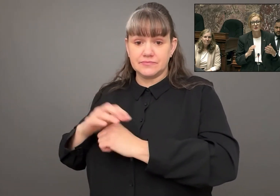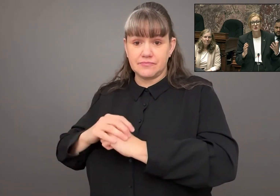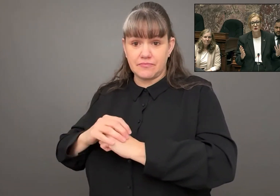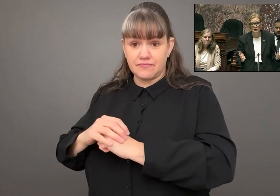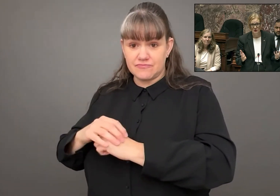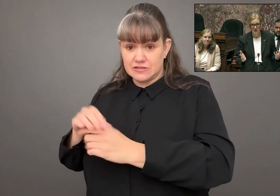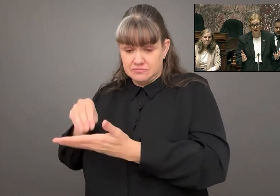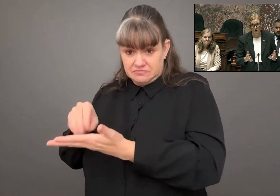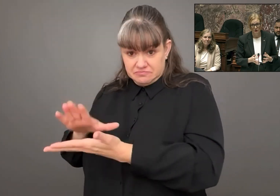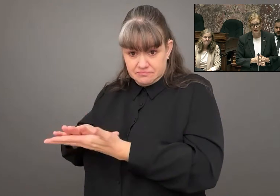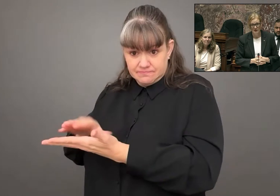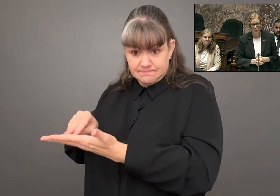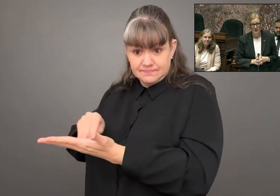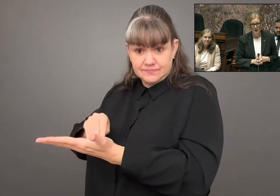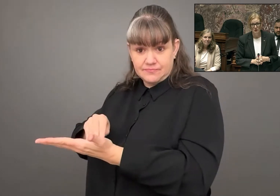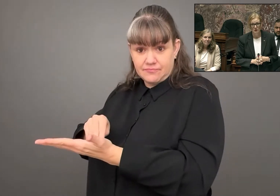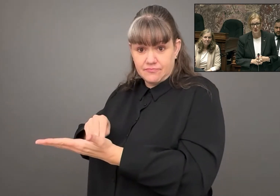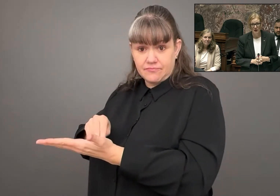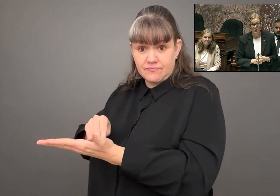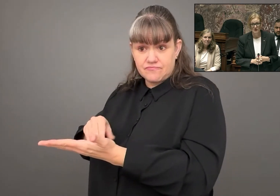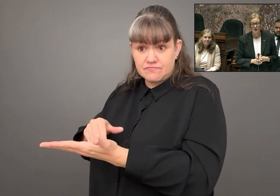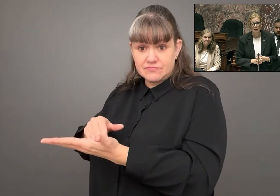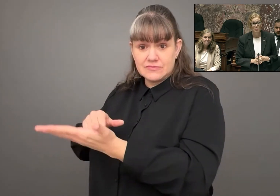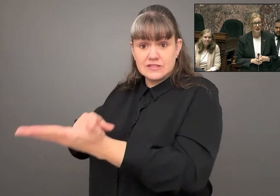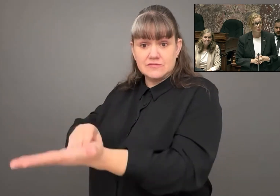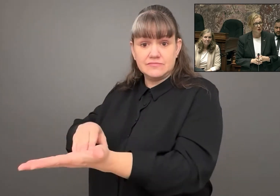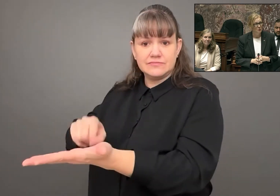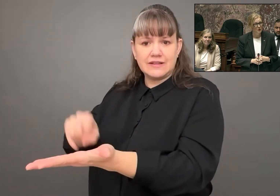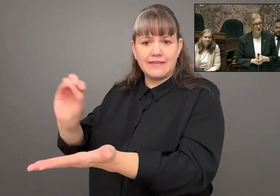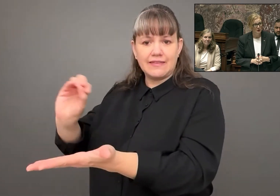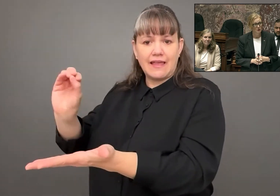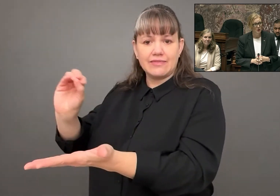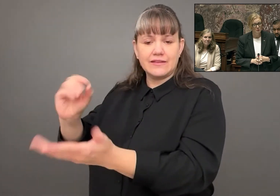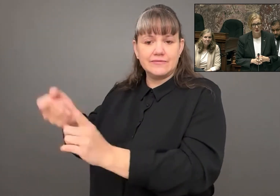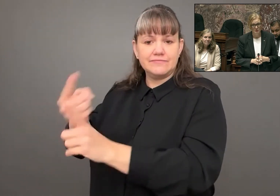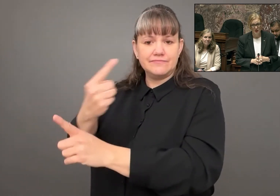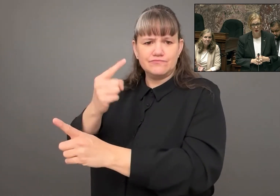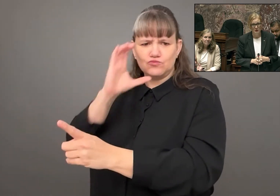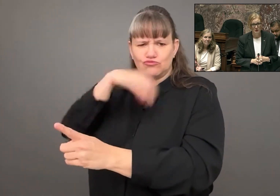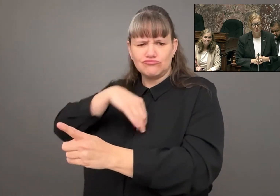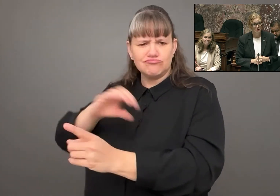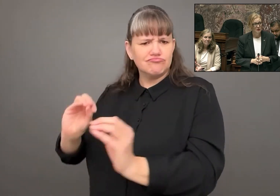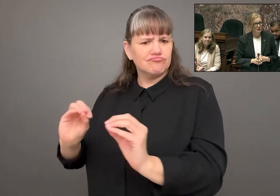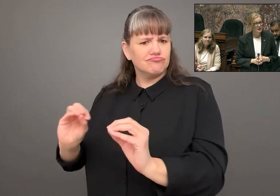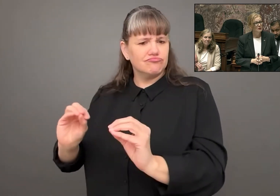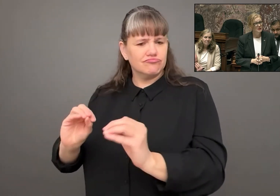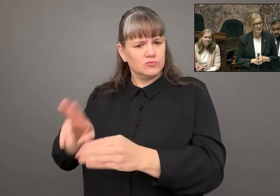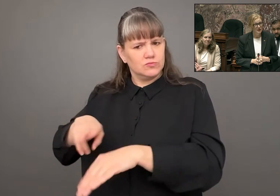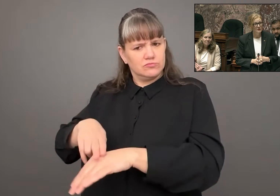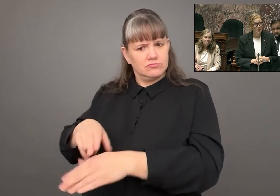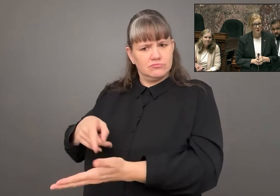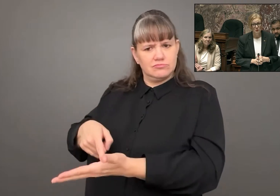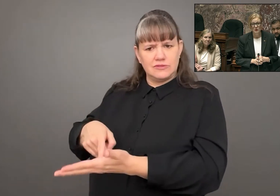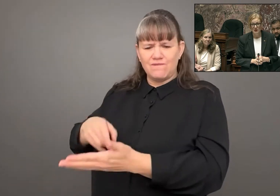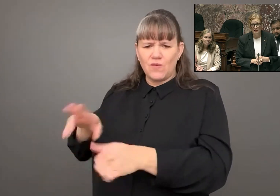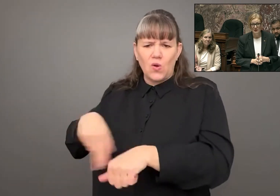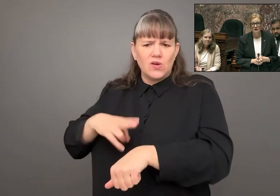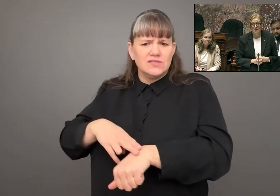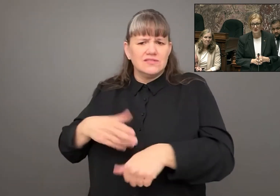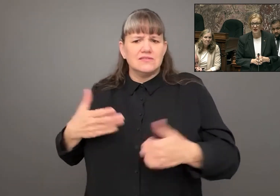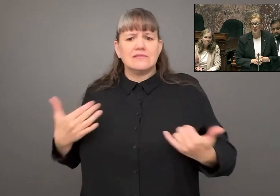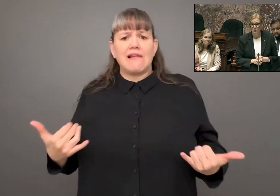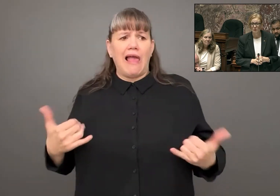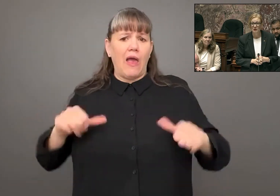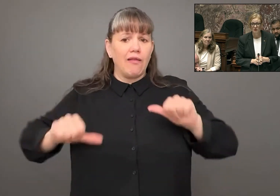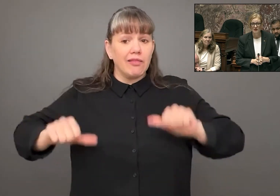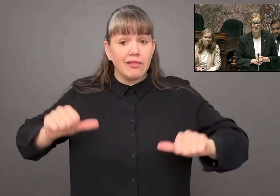the uncertainty that we're facing right now due to tariffs. But I will point out, Honourable Speaker, that on this side of the House, we're taking